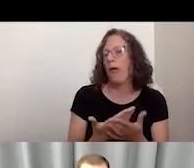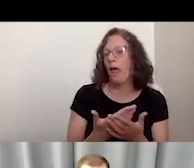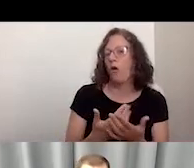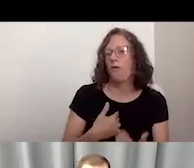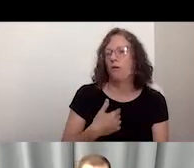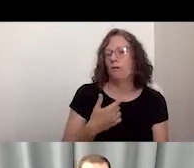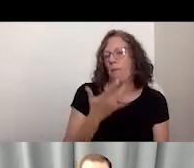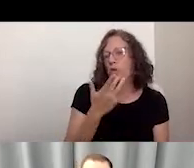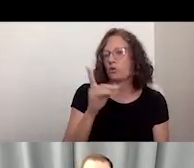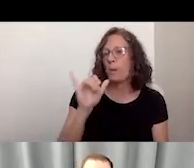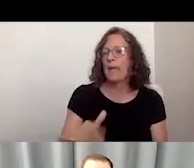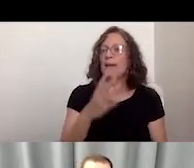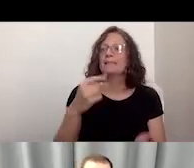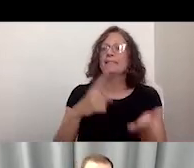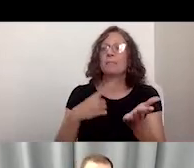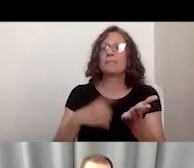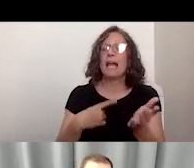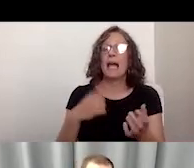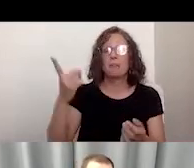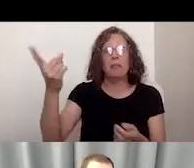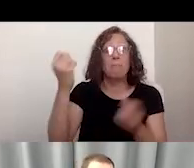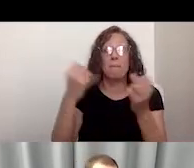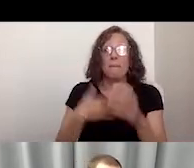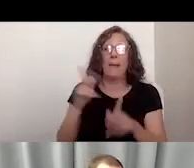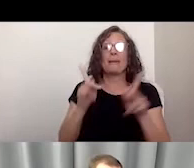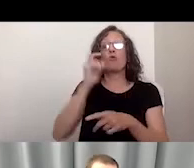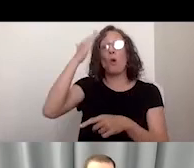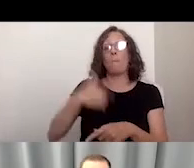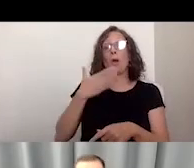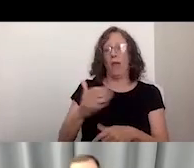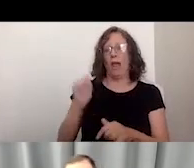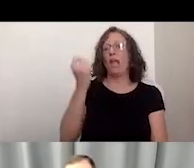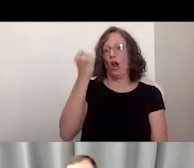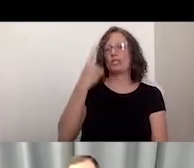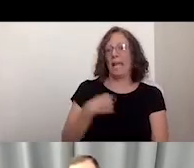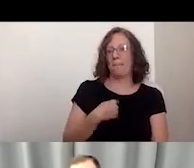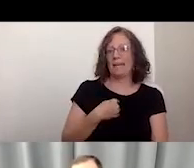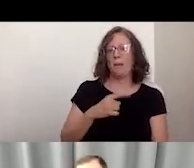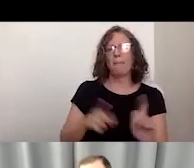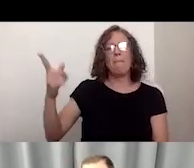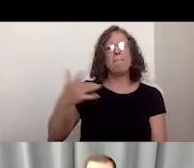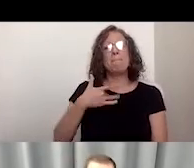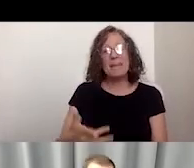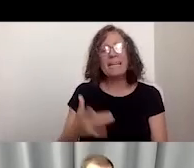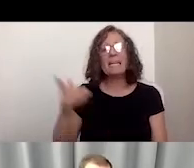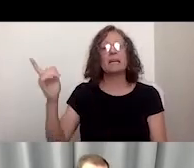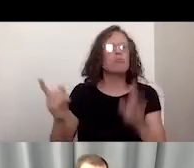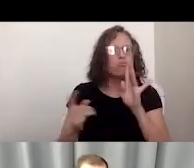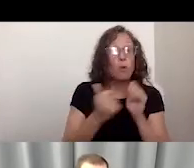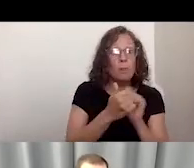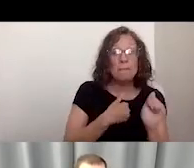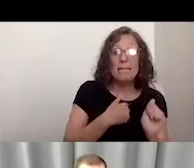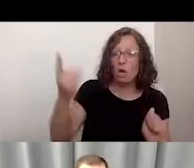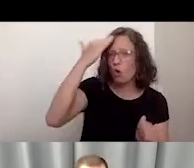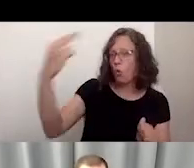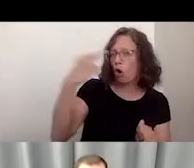folks will be able to speak. I know people who know me pretty well, and I'll speak with them. And they'll be able to understand me because they